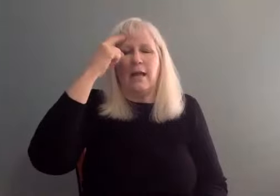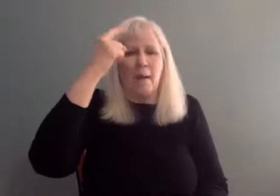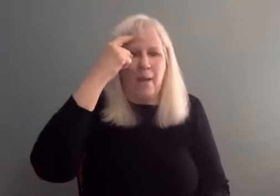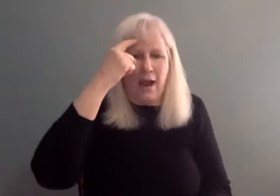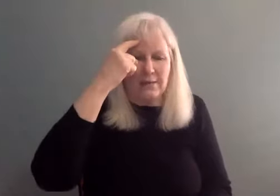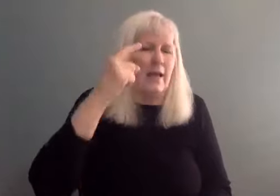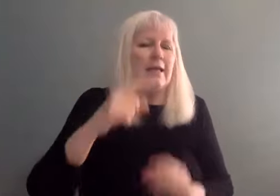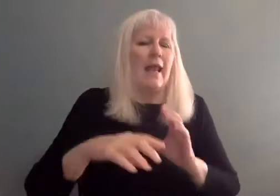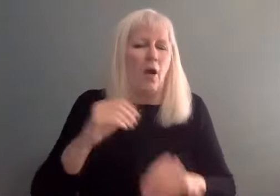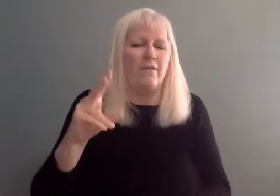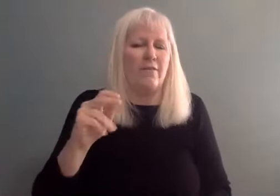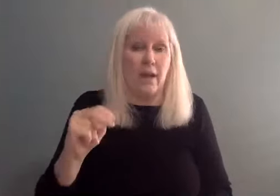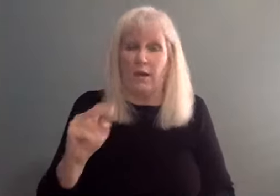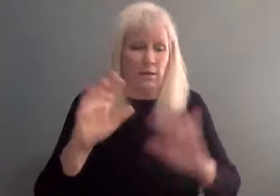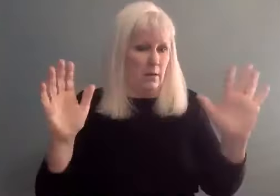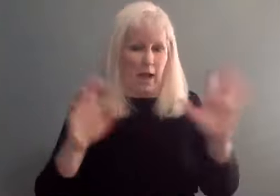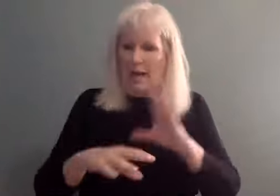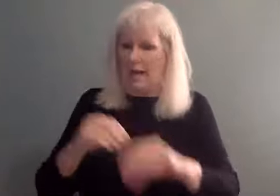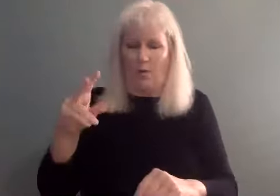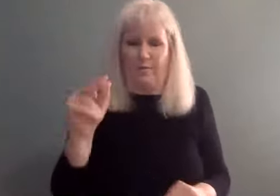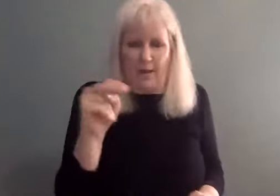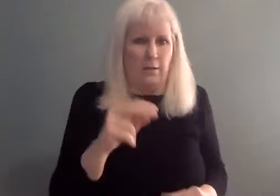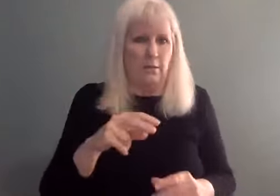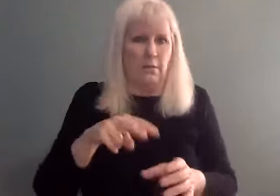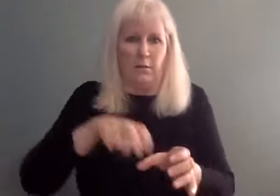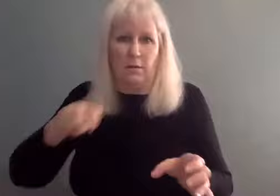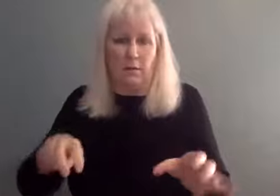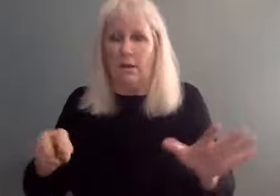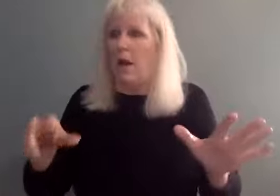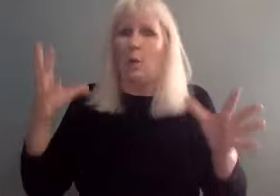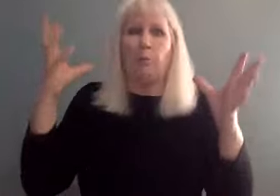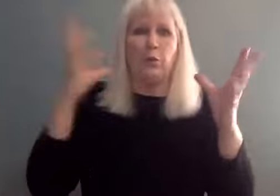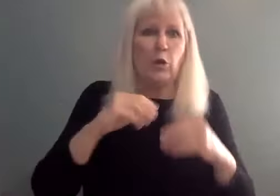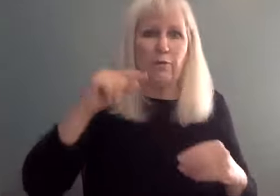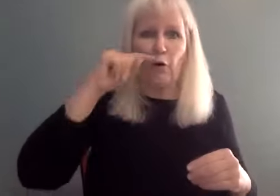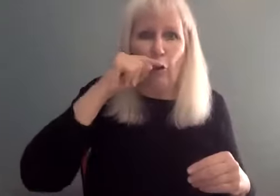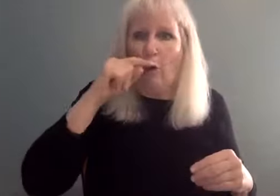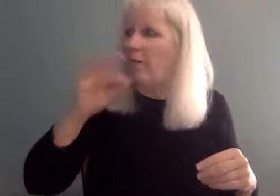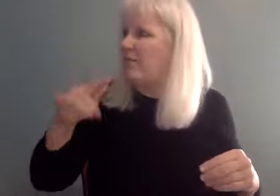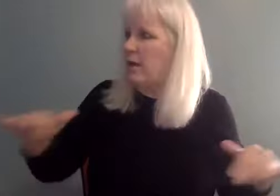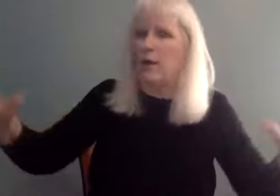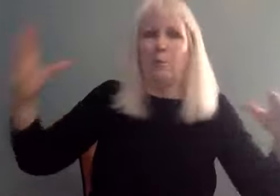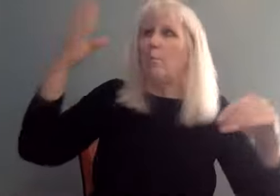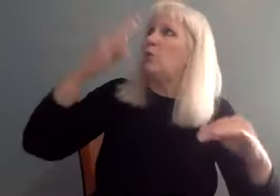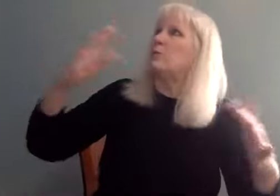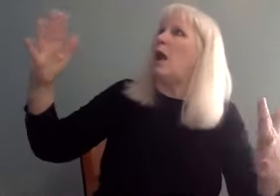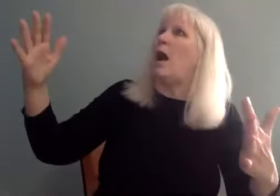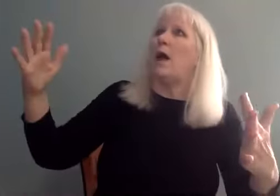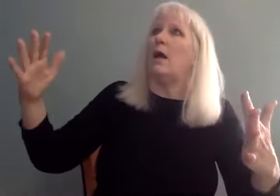did. And somehow, some way, looking at that beautiful cornfield and that beautiful blue sky, somehow, some way, I thought